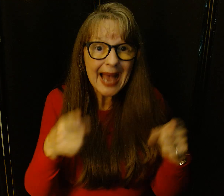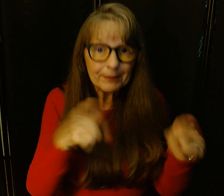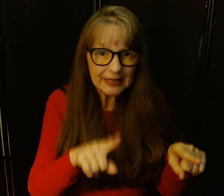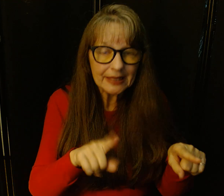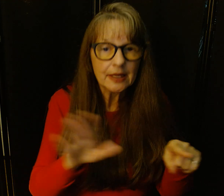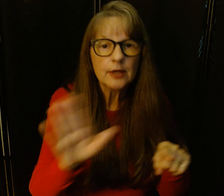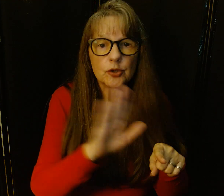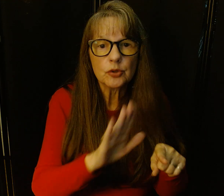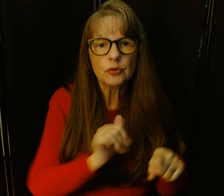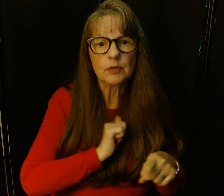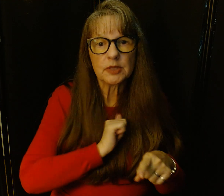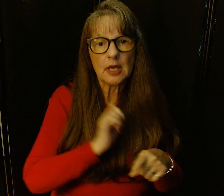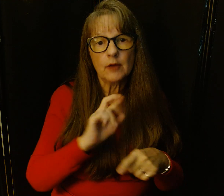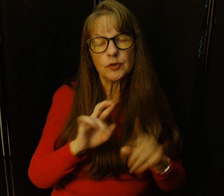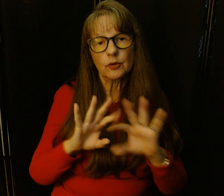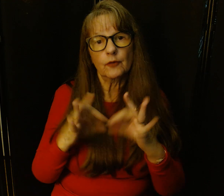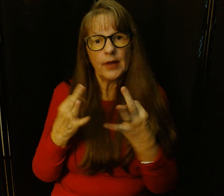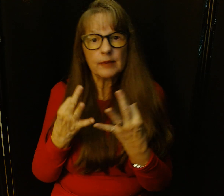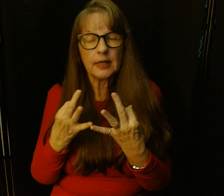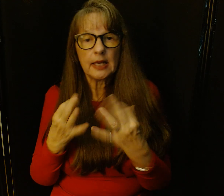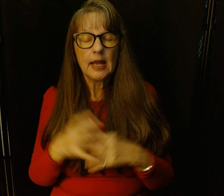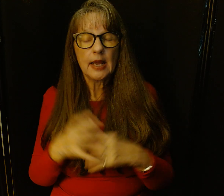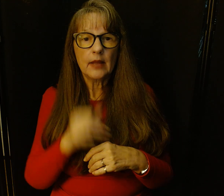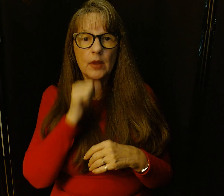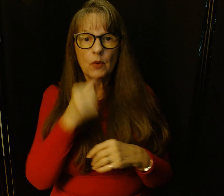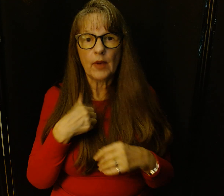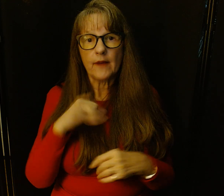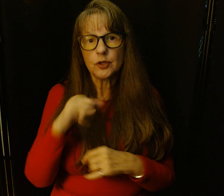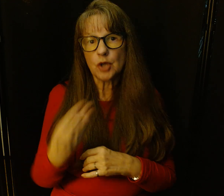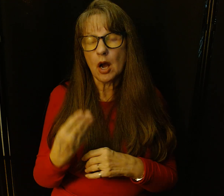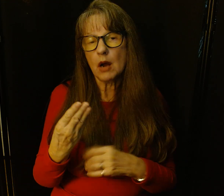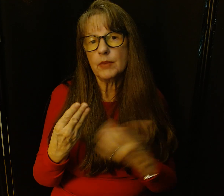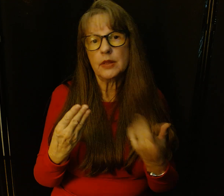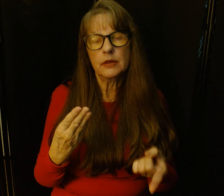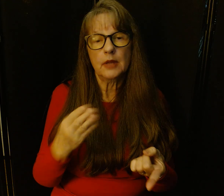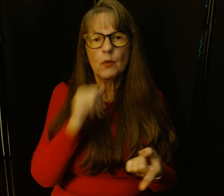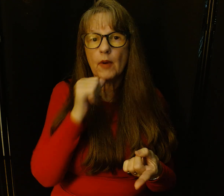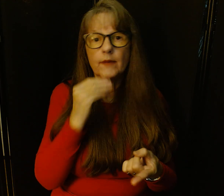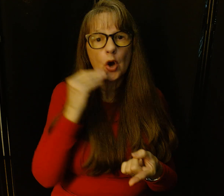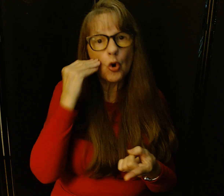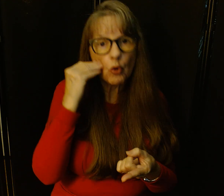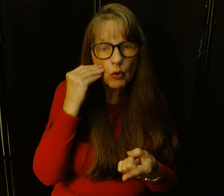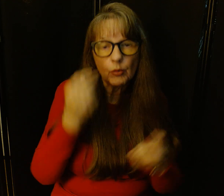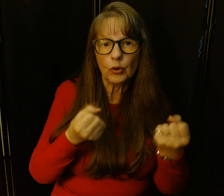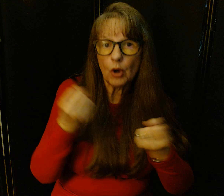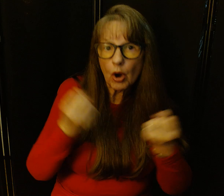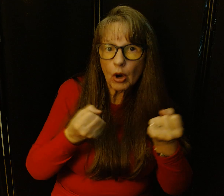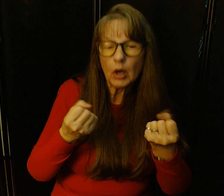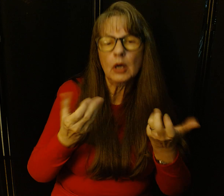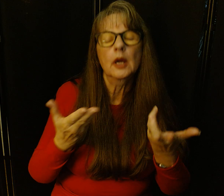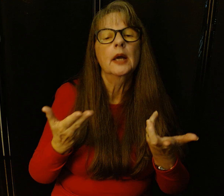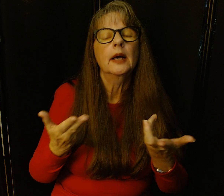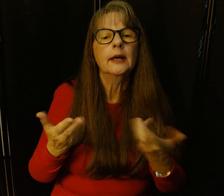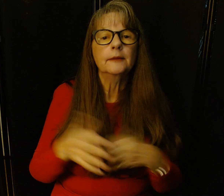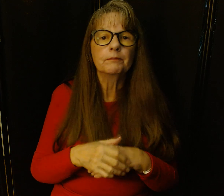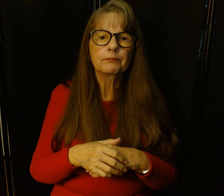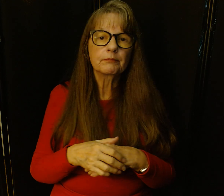happening to themselves or their family, and they won't have a job, and they won't have a home or car,